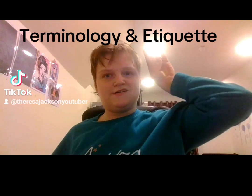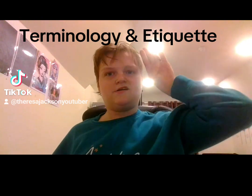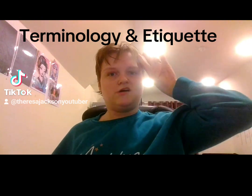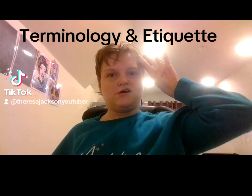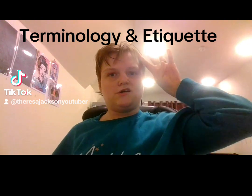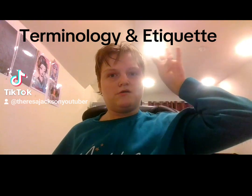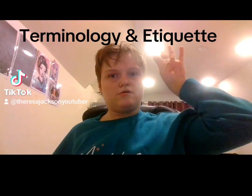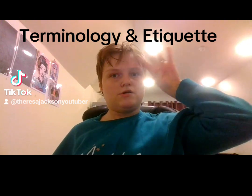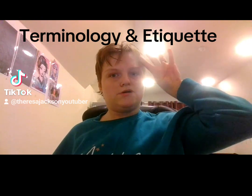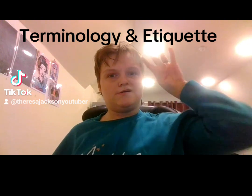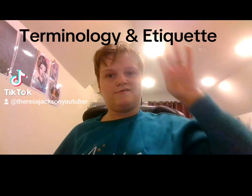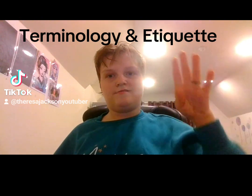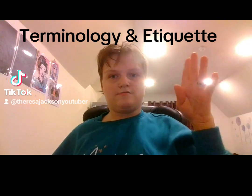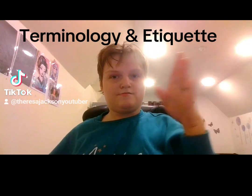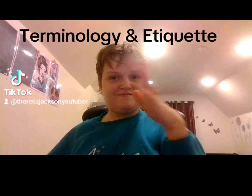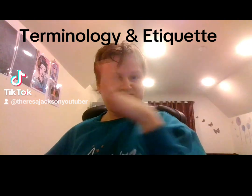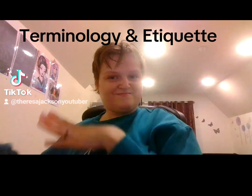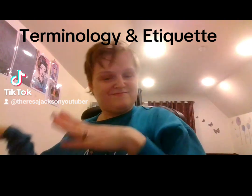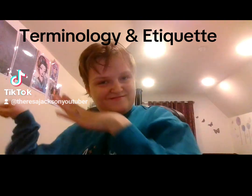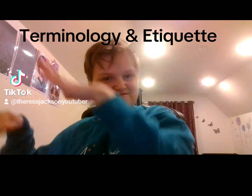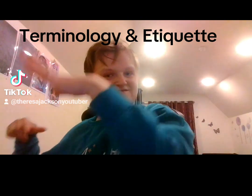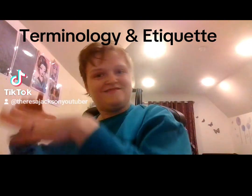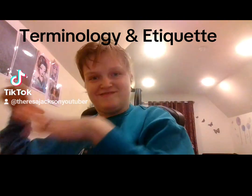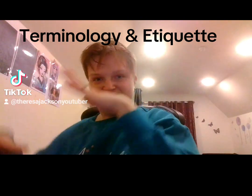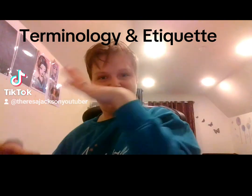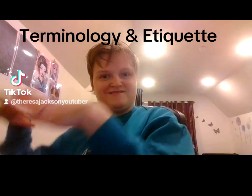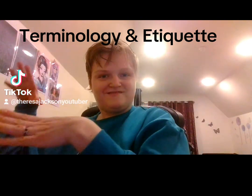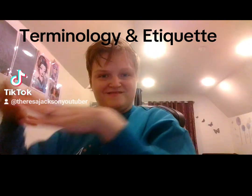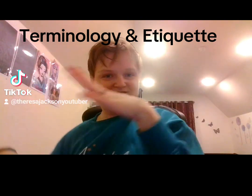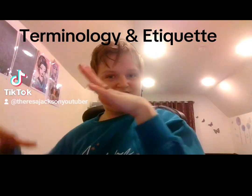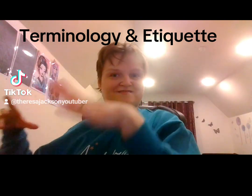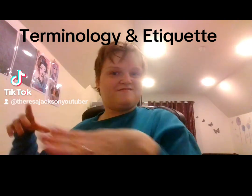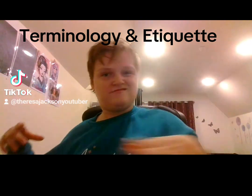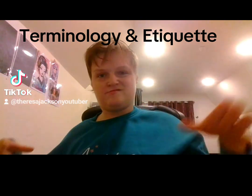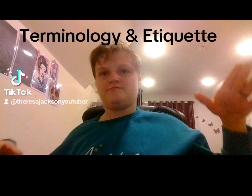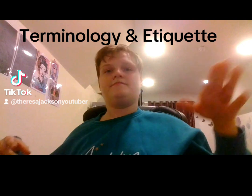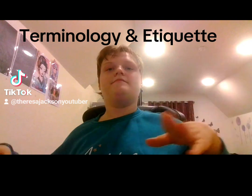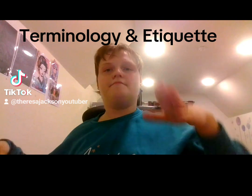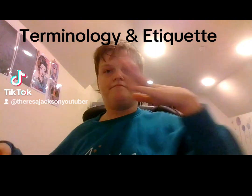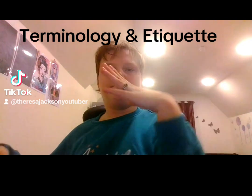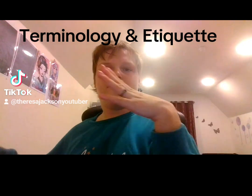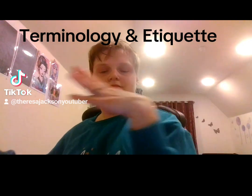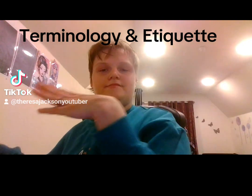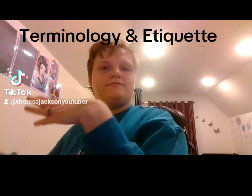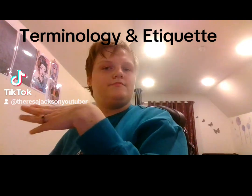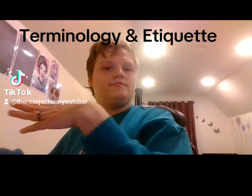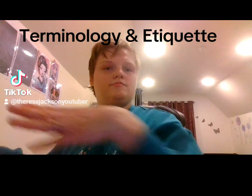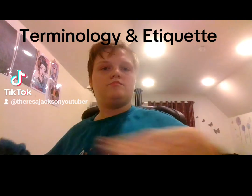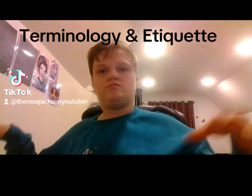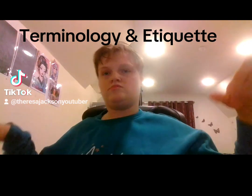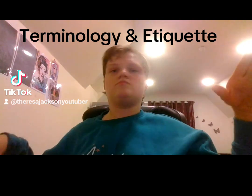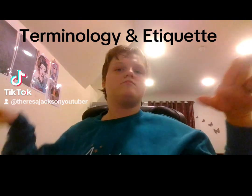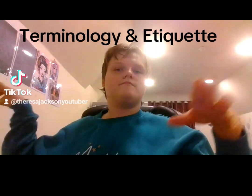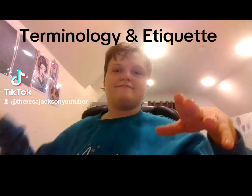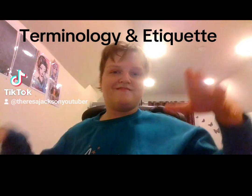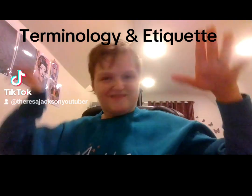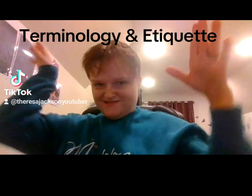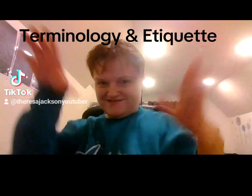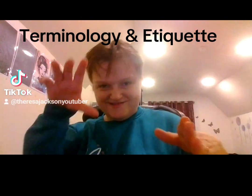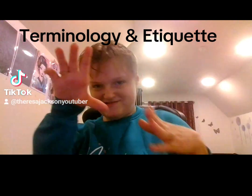When referring to people with disabilities, it's better to use inclusive terms such